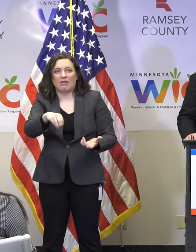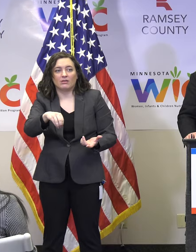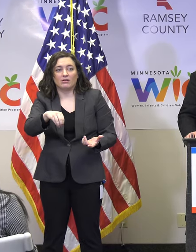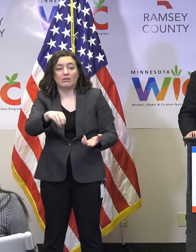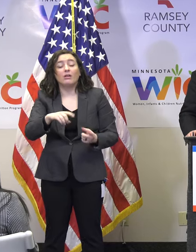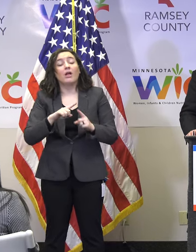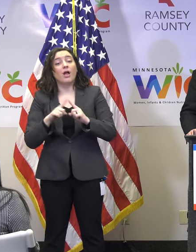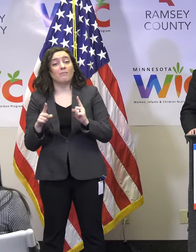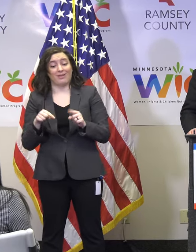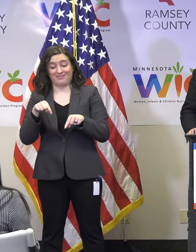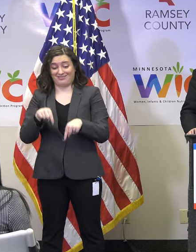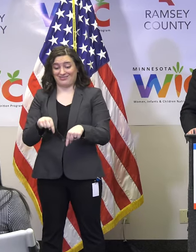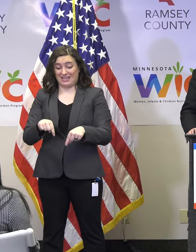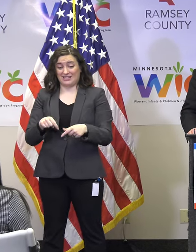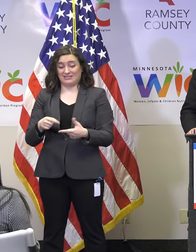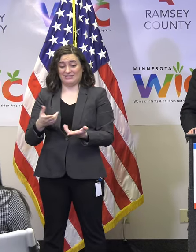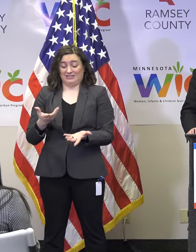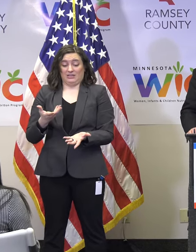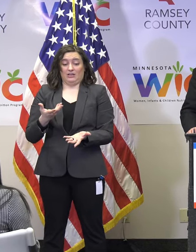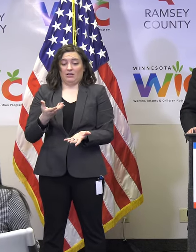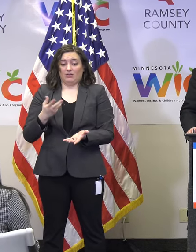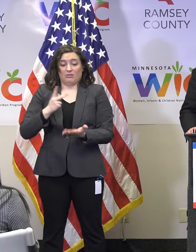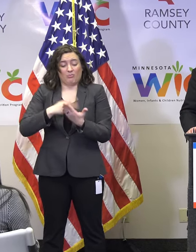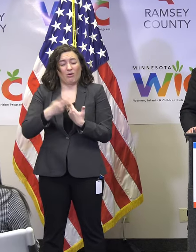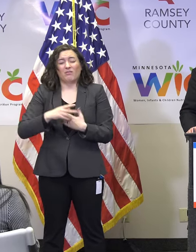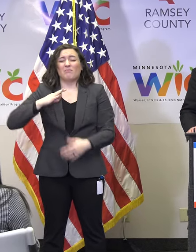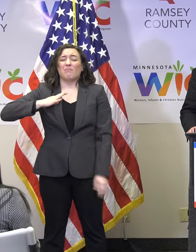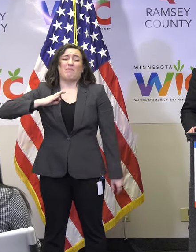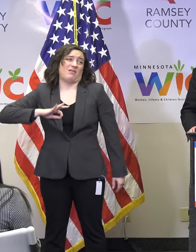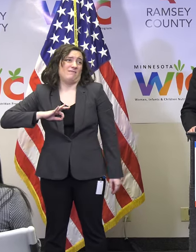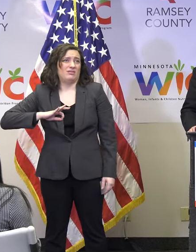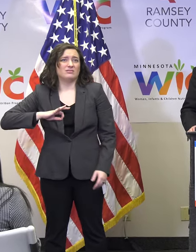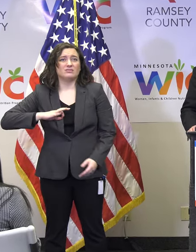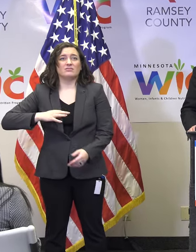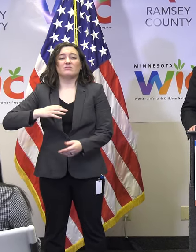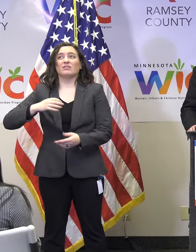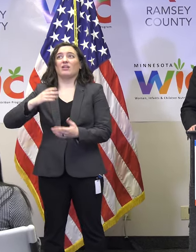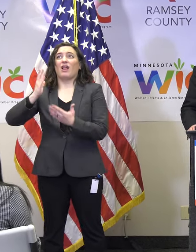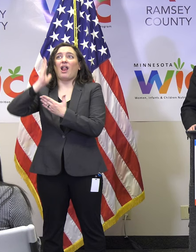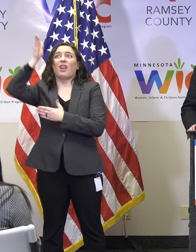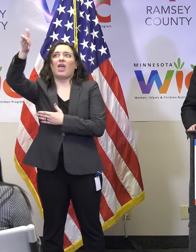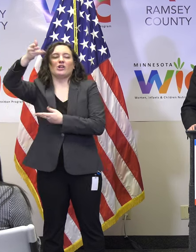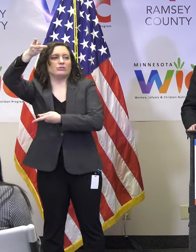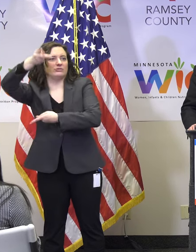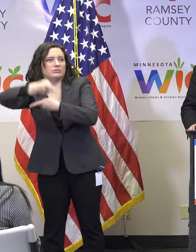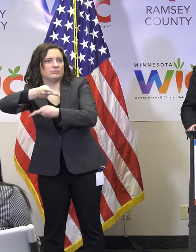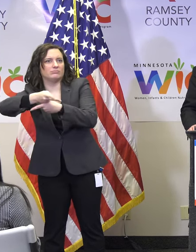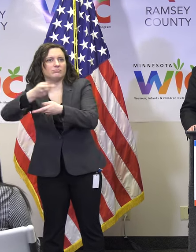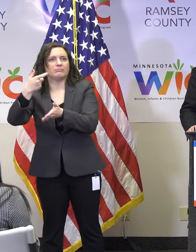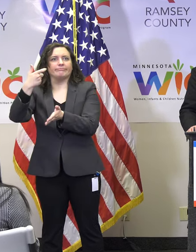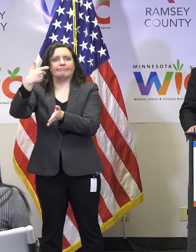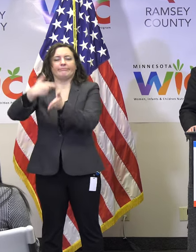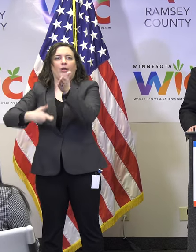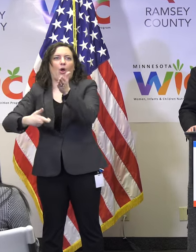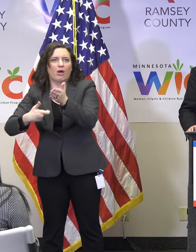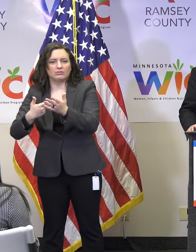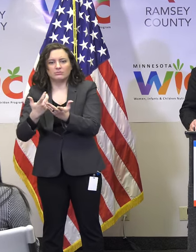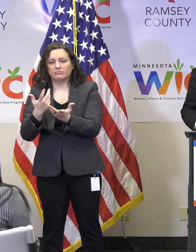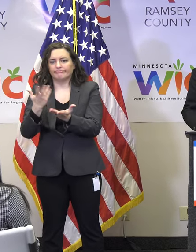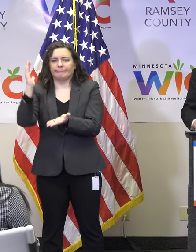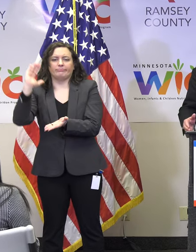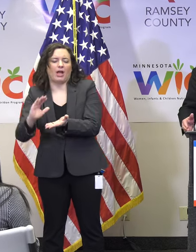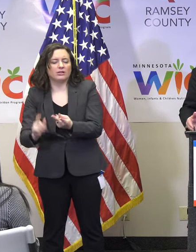the cost savings in terms of healthcare costs, given the cognizant development that occurs, the